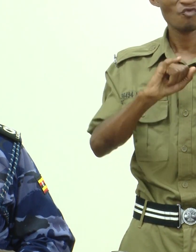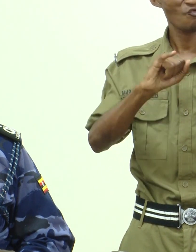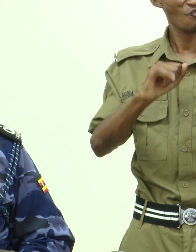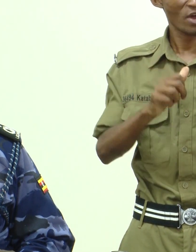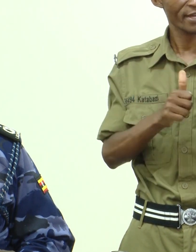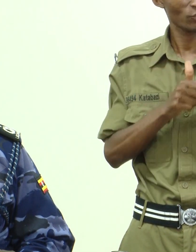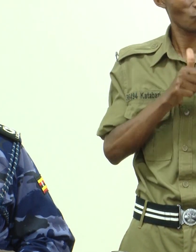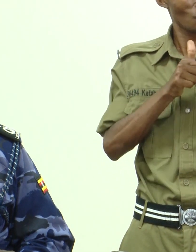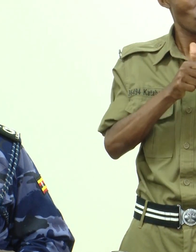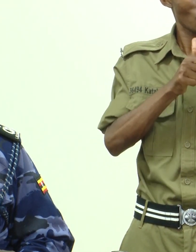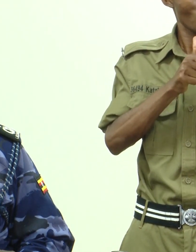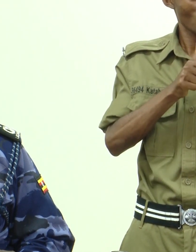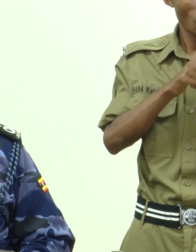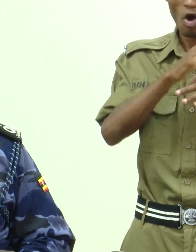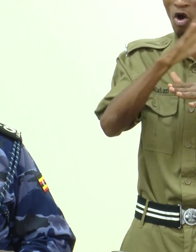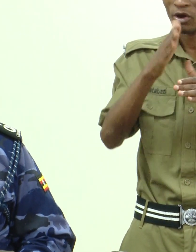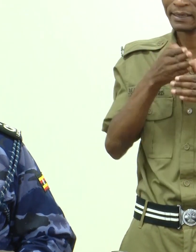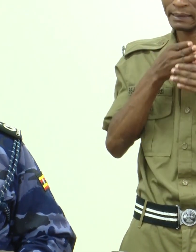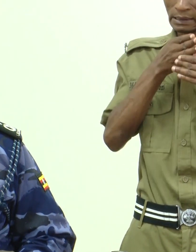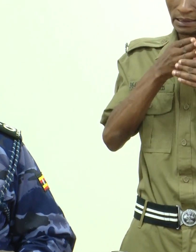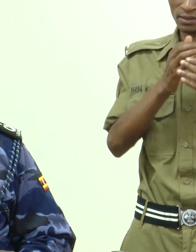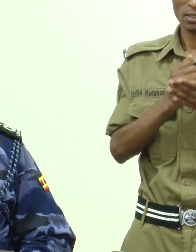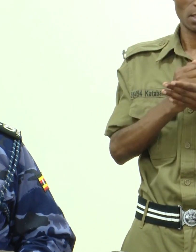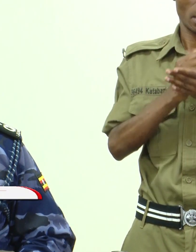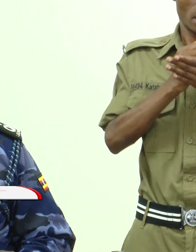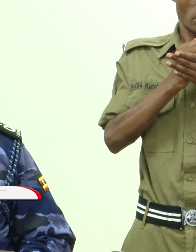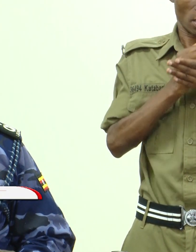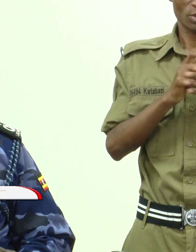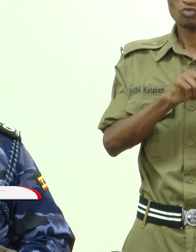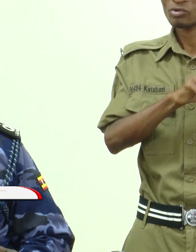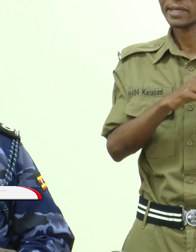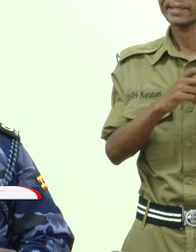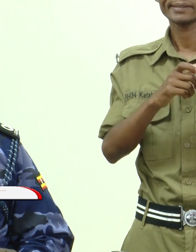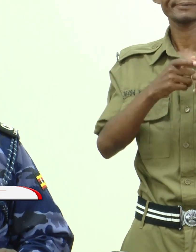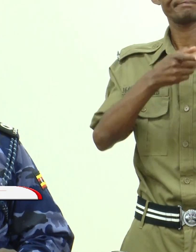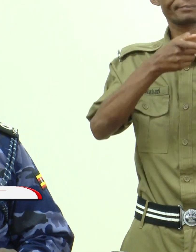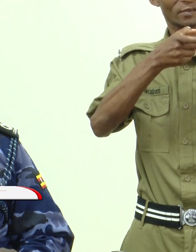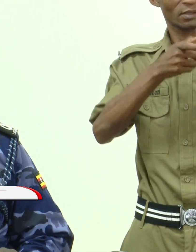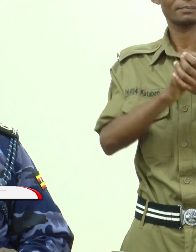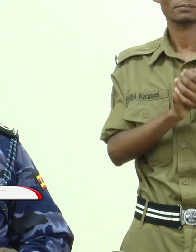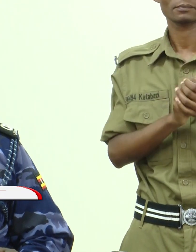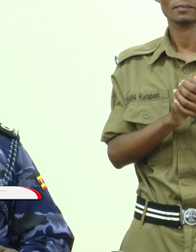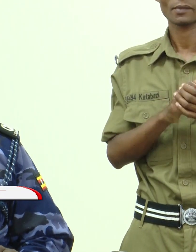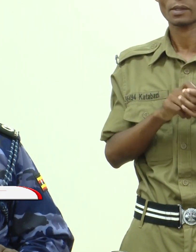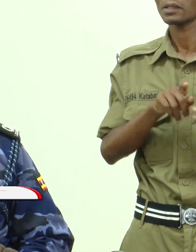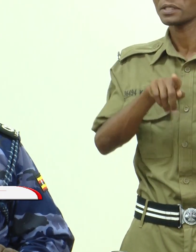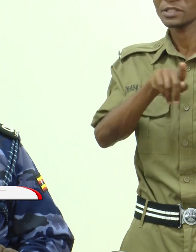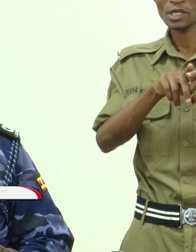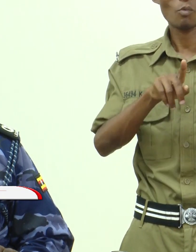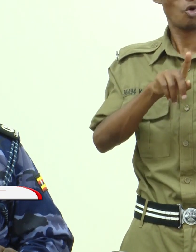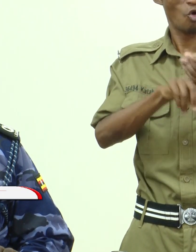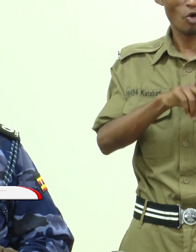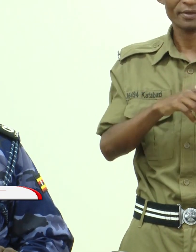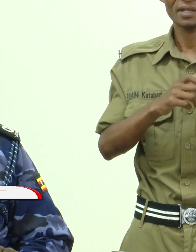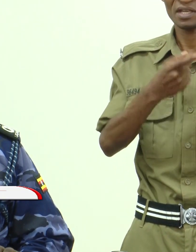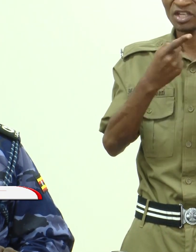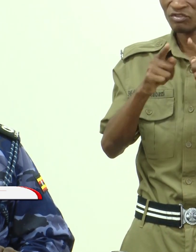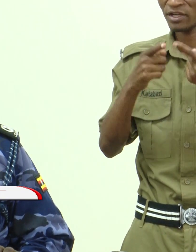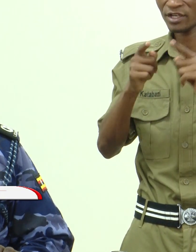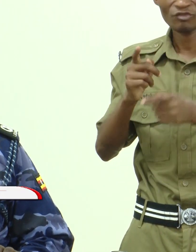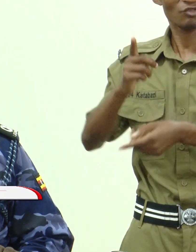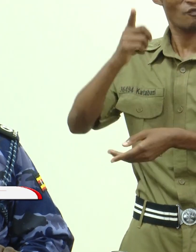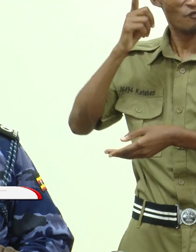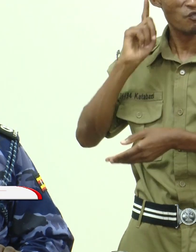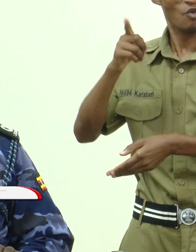the prevailing leads. We also recovered an assortment of mobile phones that we are using for communication,